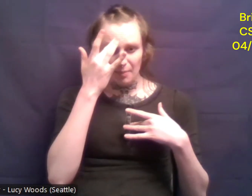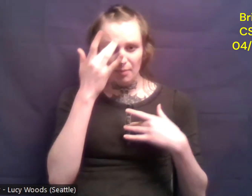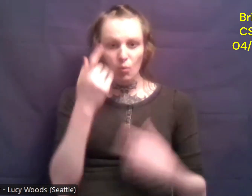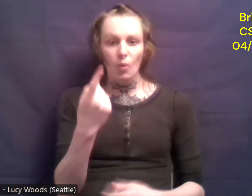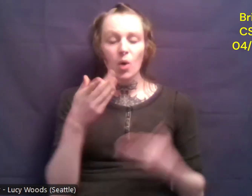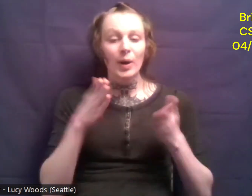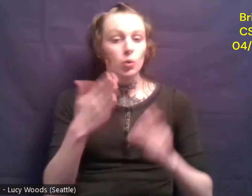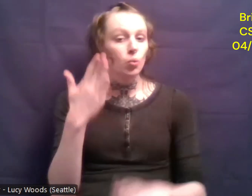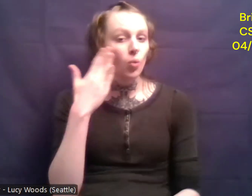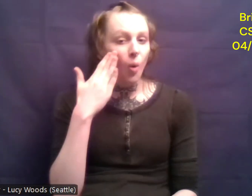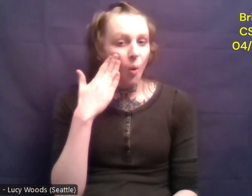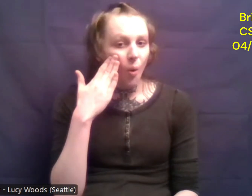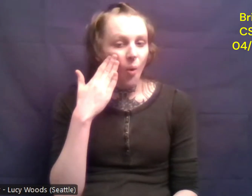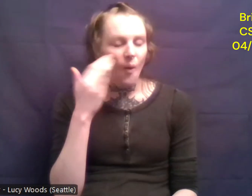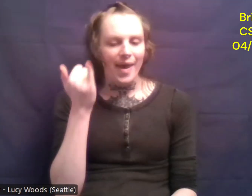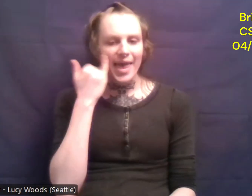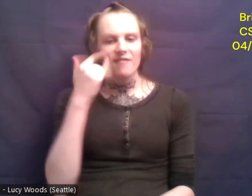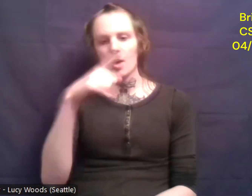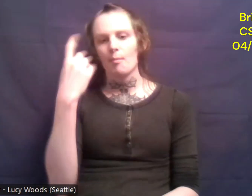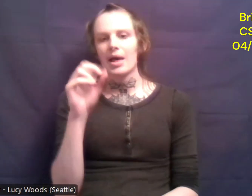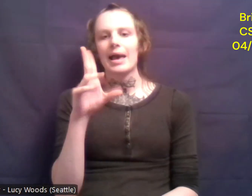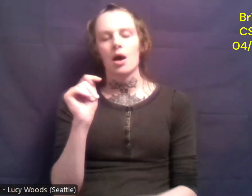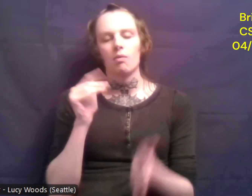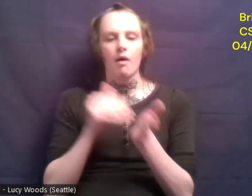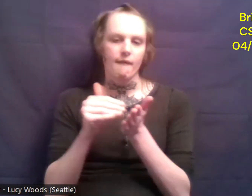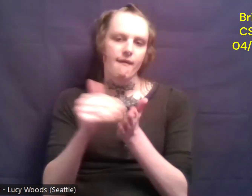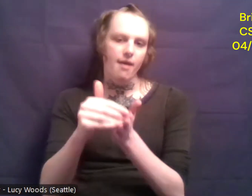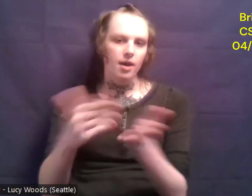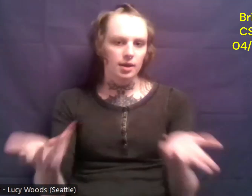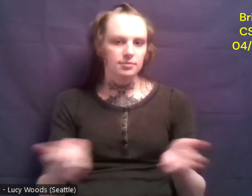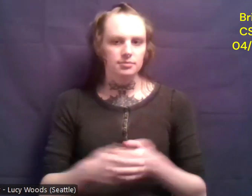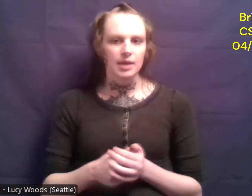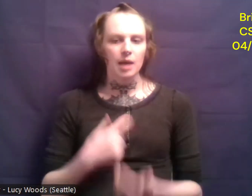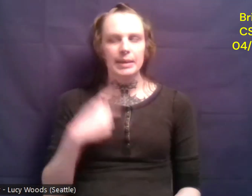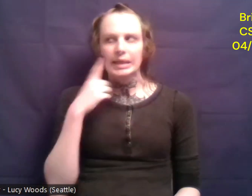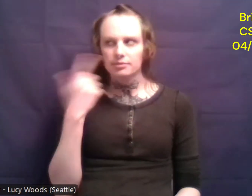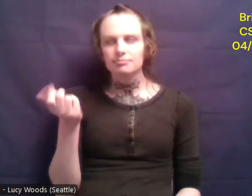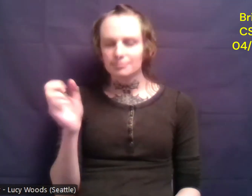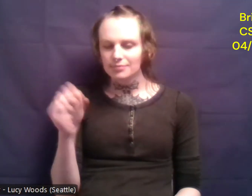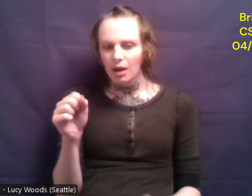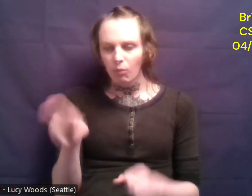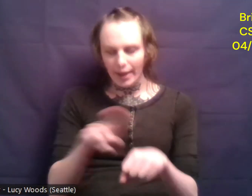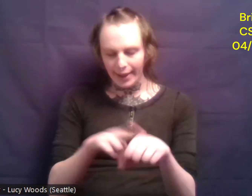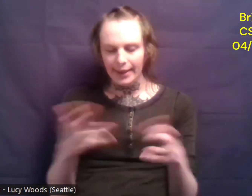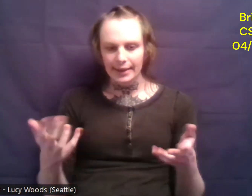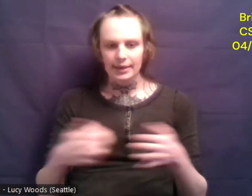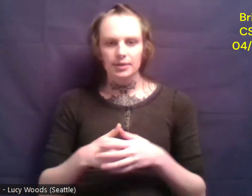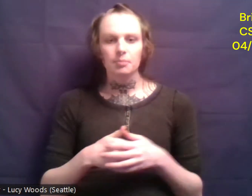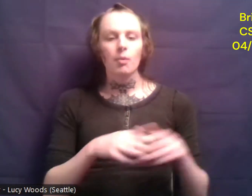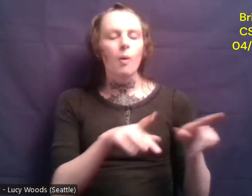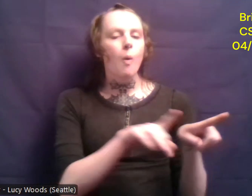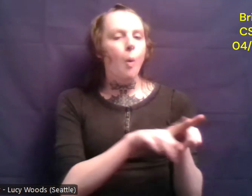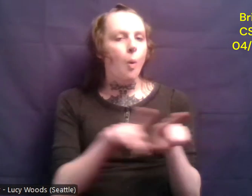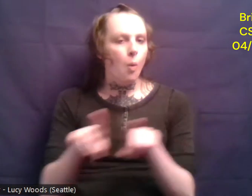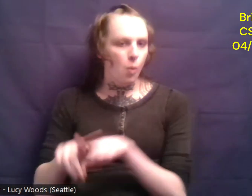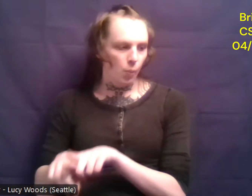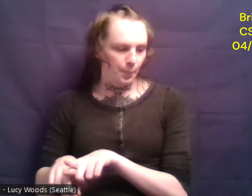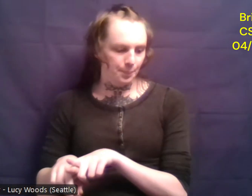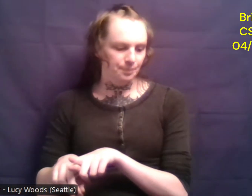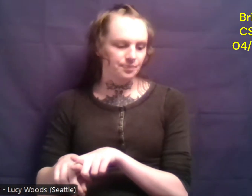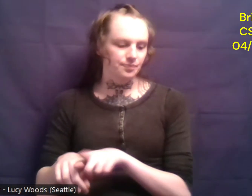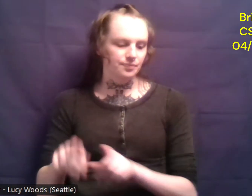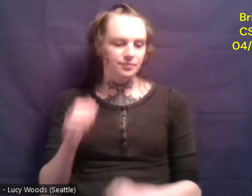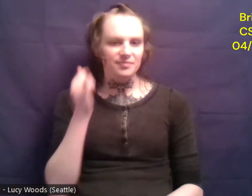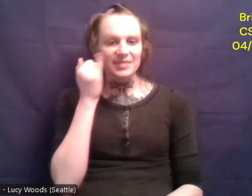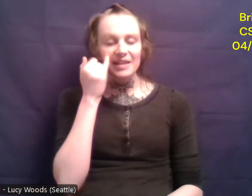black out, which is like that makes sense, that tracks. But also, like if you have, I think, a small